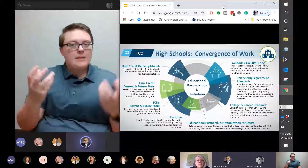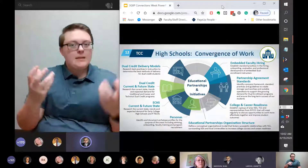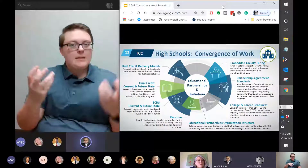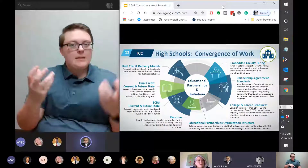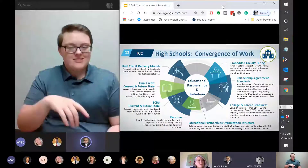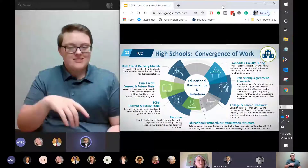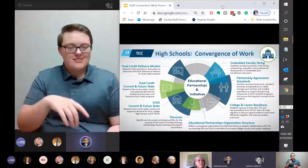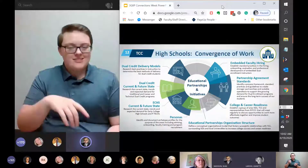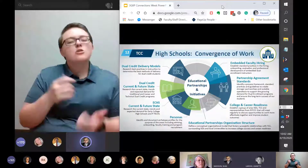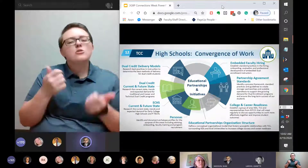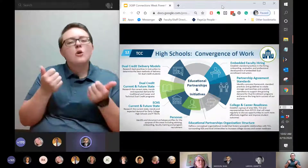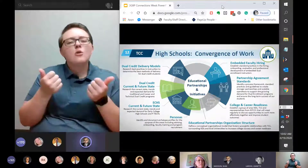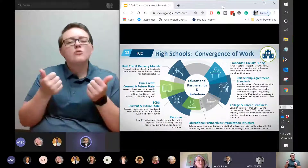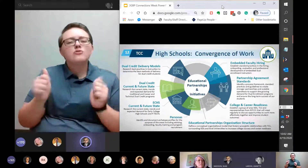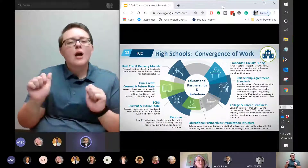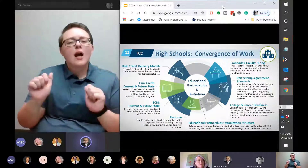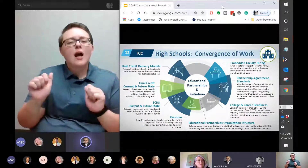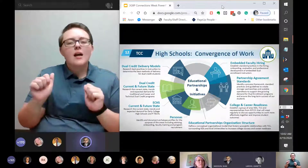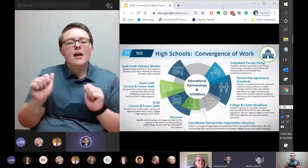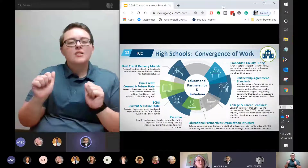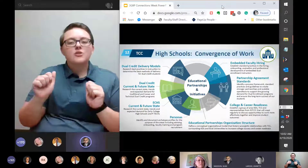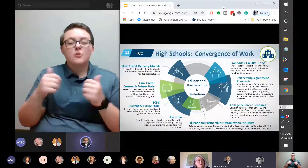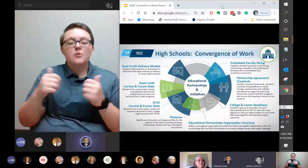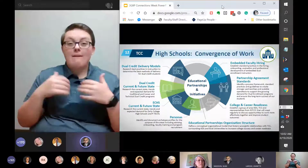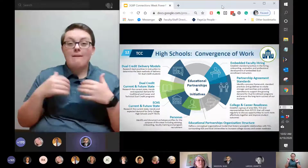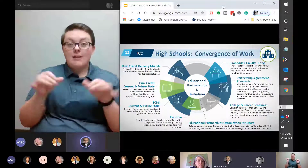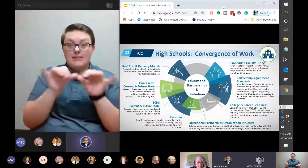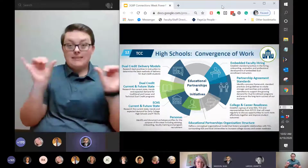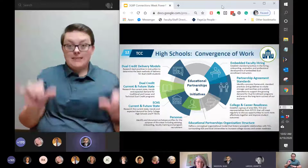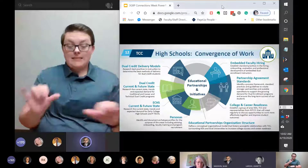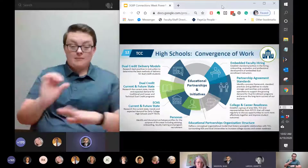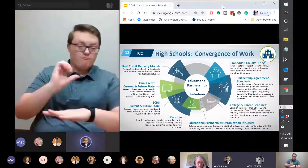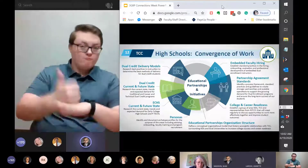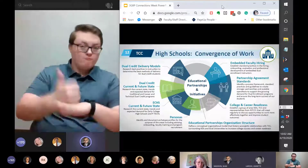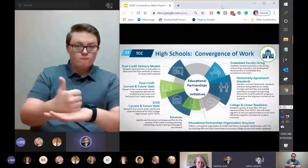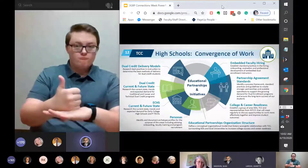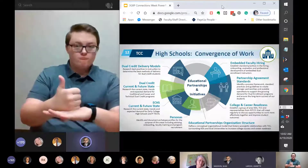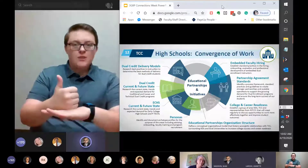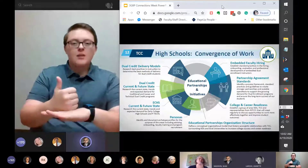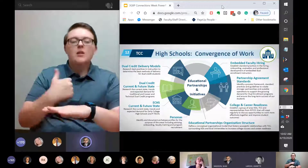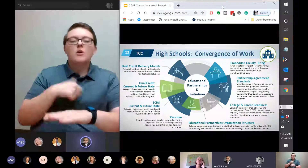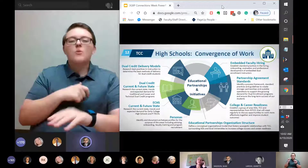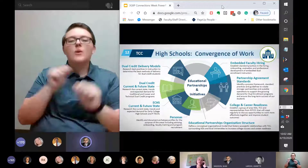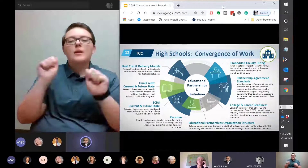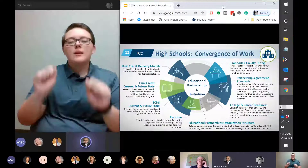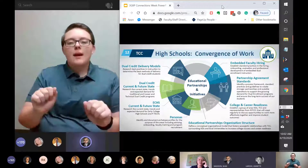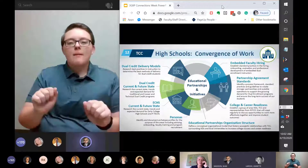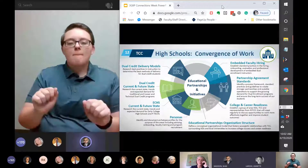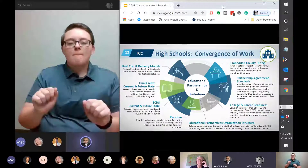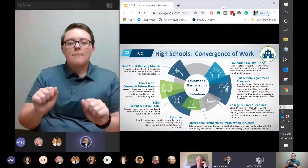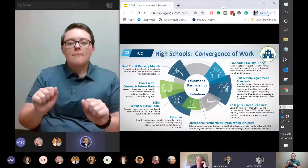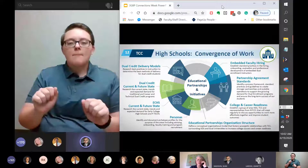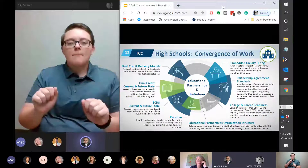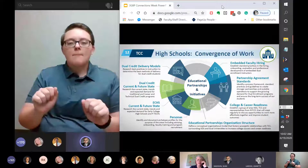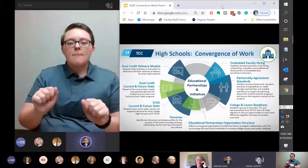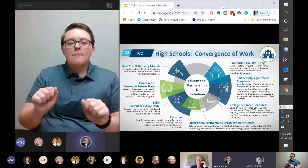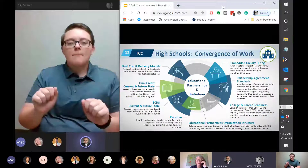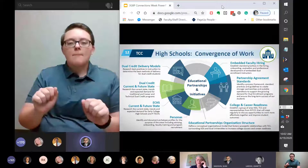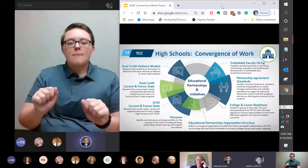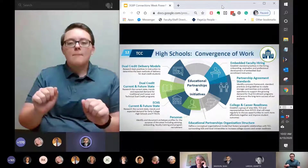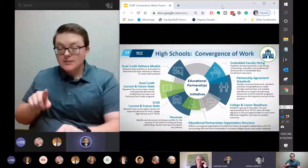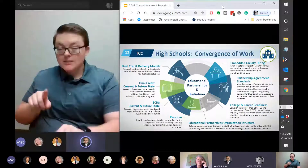trying to, get a system in place where we can be, responsive